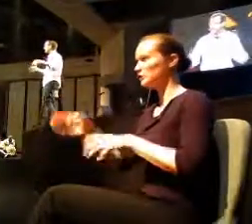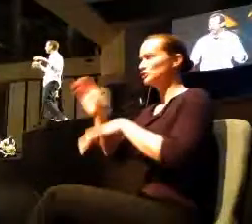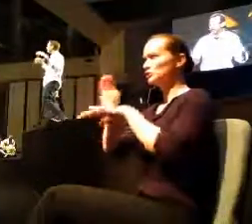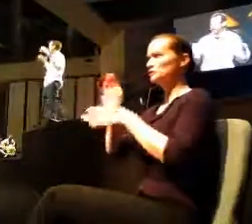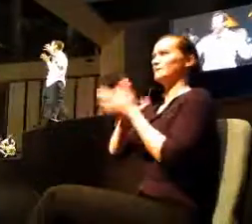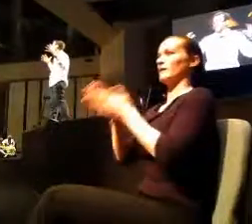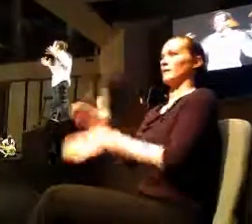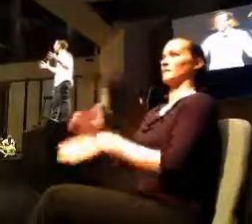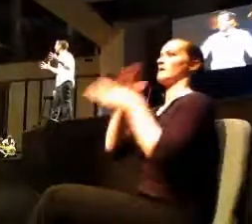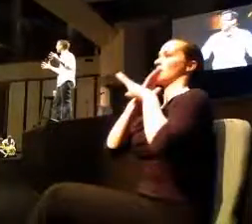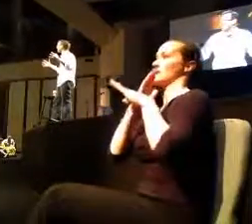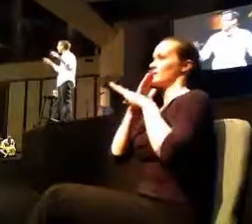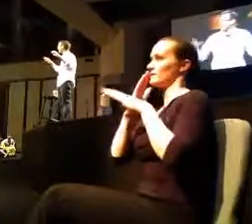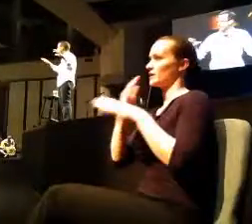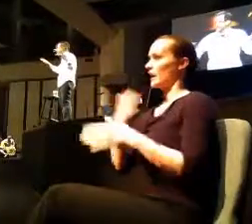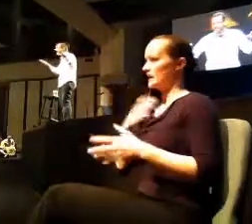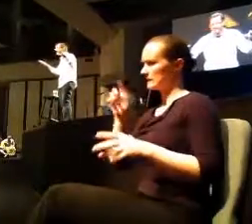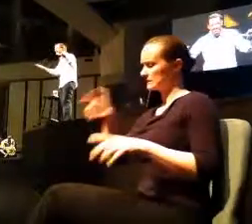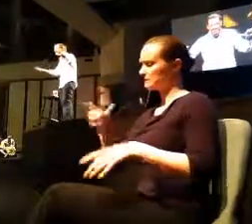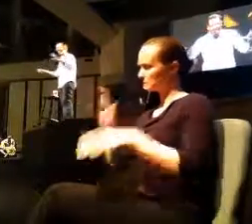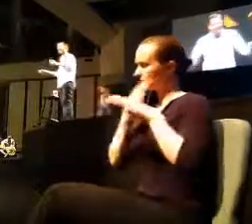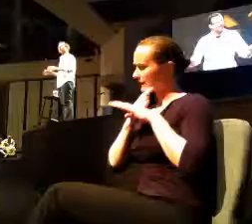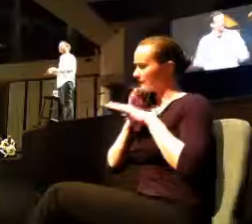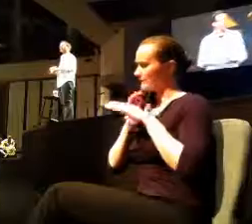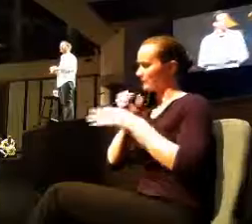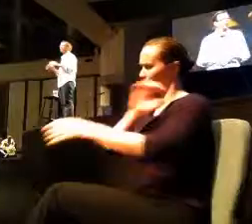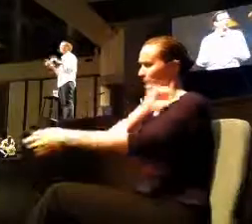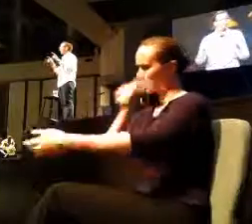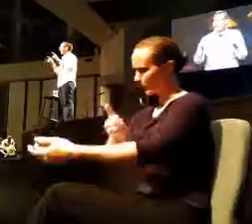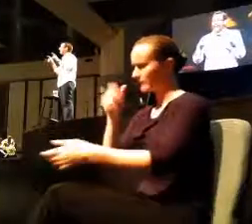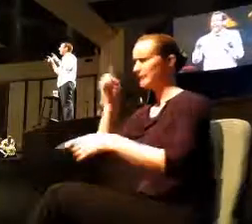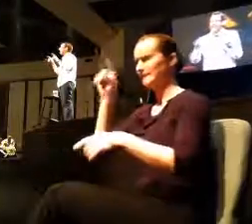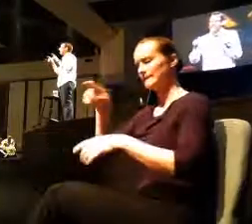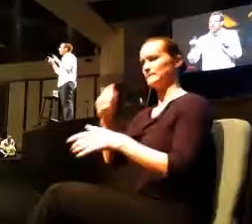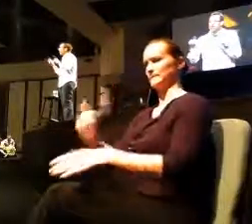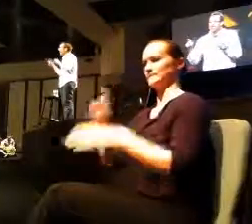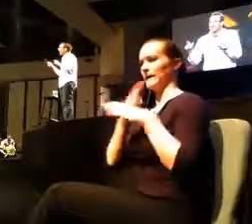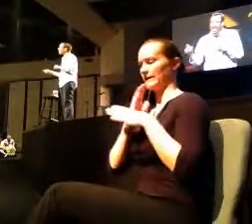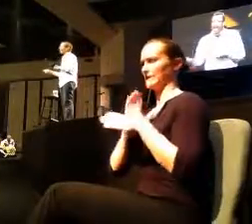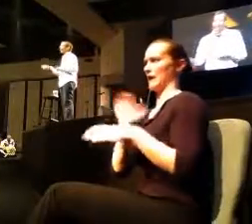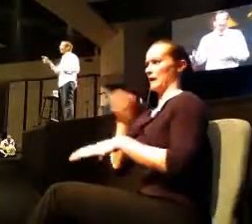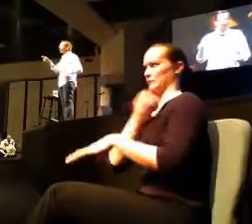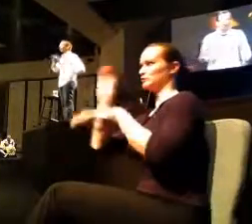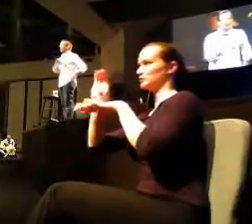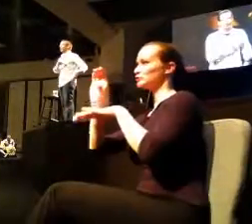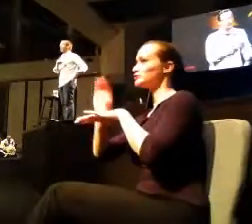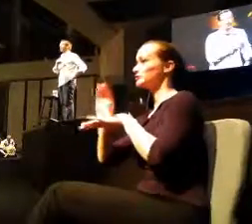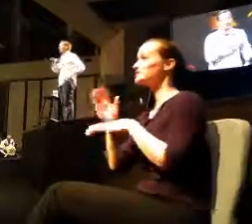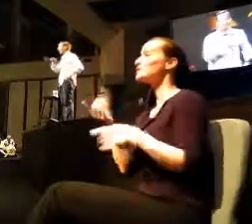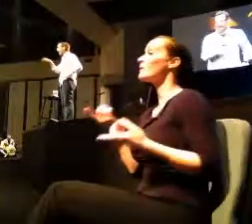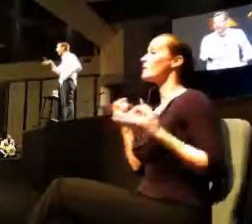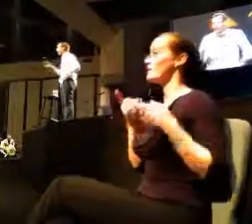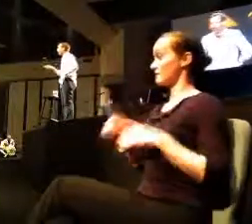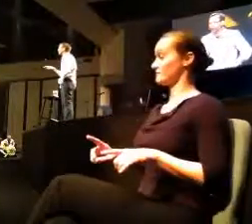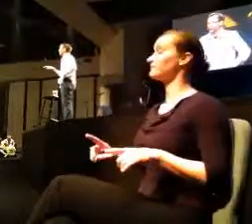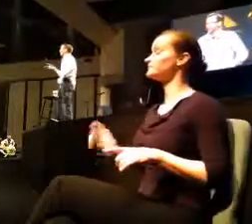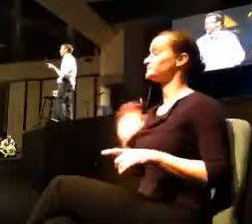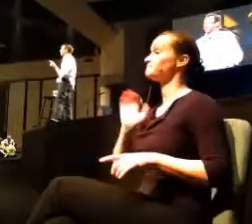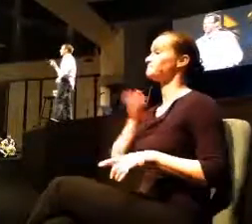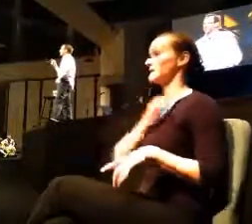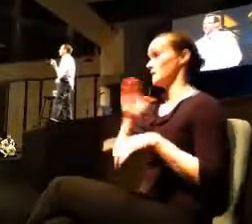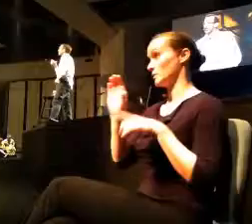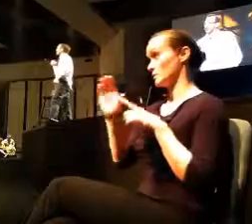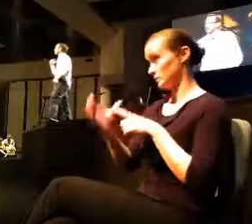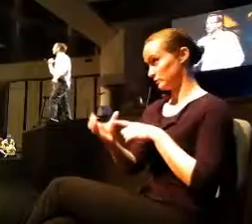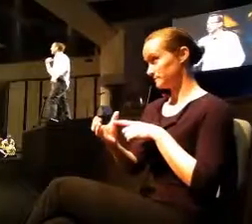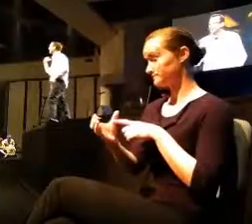protecting their authority. They begin protecting the things that they had control over. And what's happened all too often in our culture is